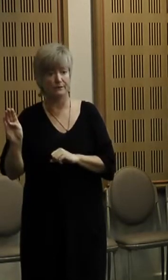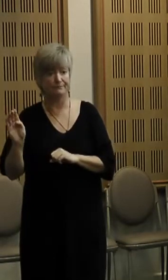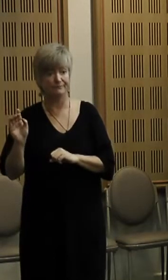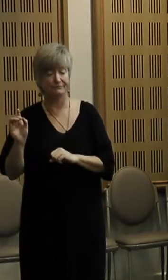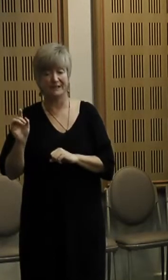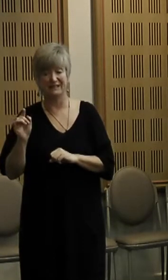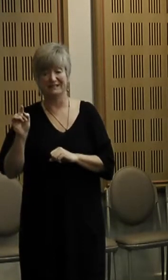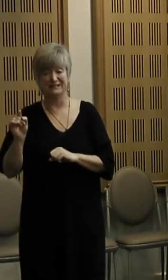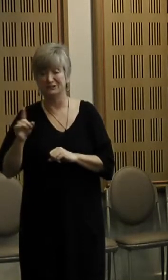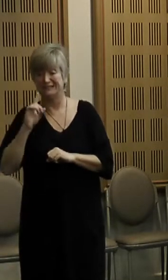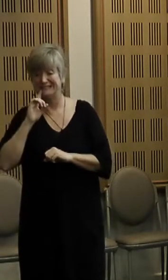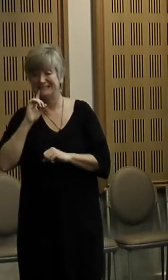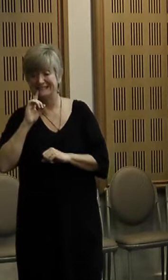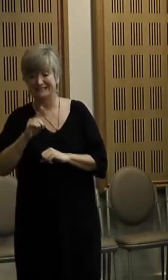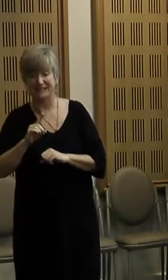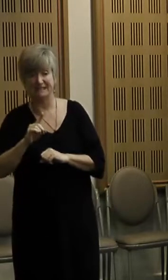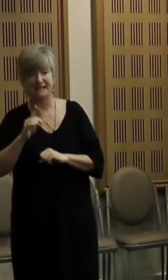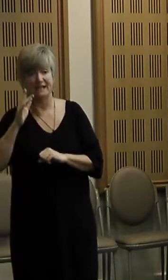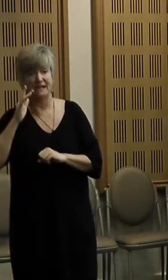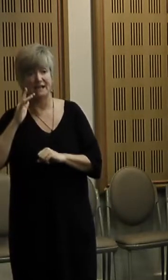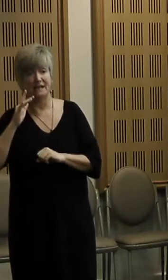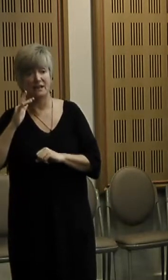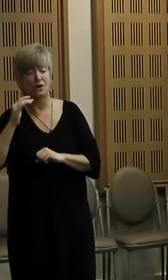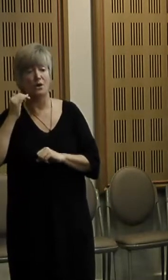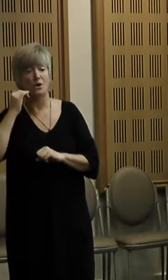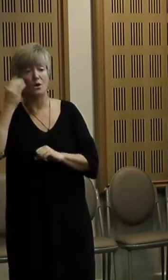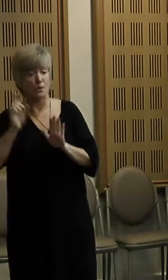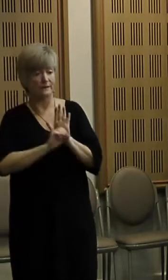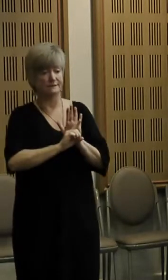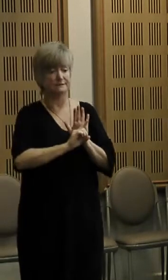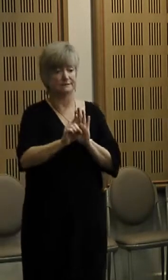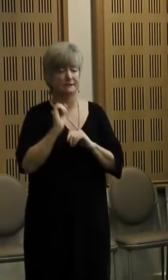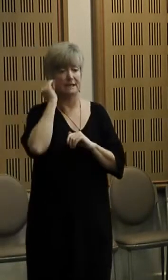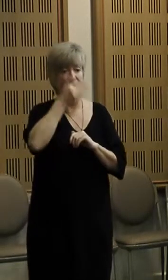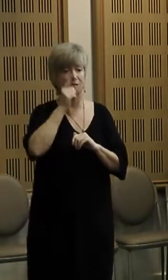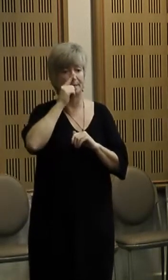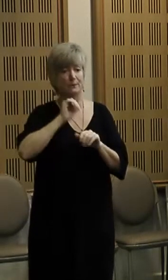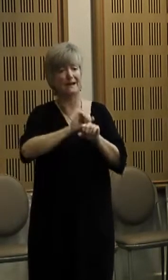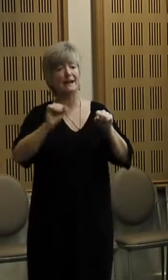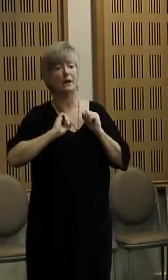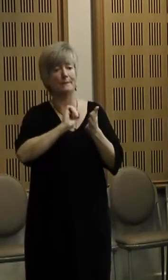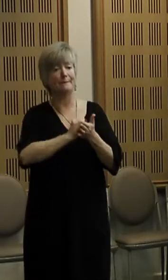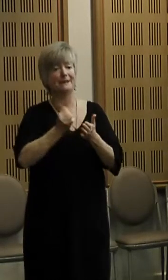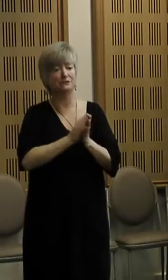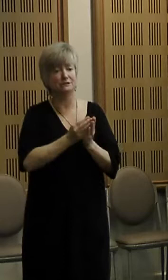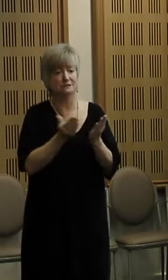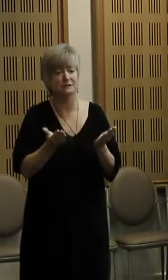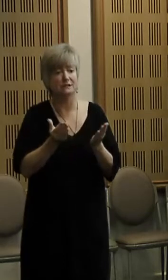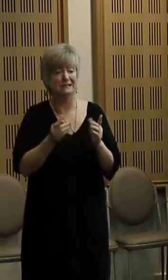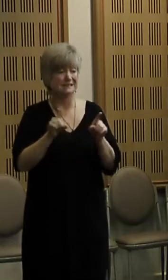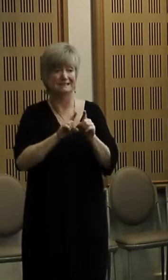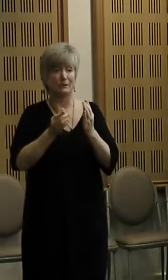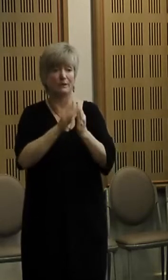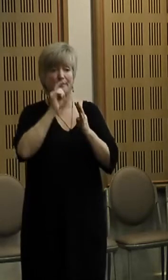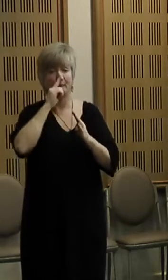saying there's a need to always represent Aboriginal people in all our publications. And I feel it's the same for people with a disability. If we're going to be